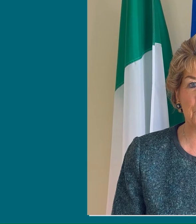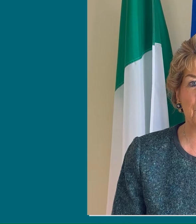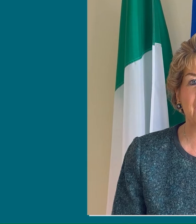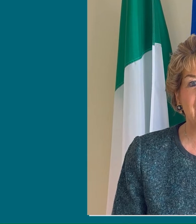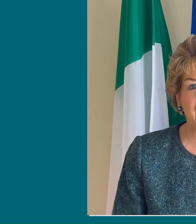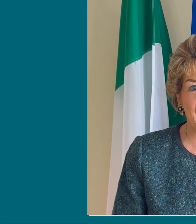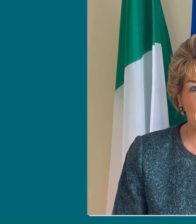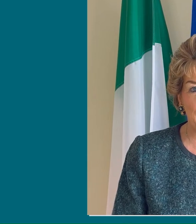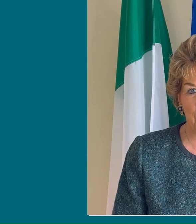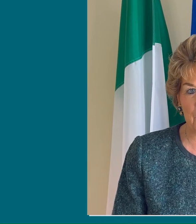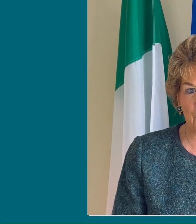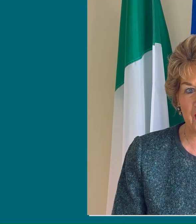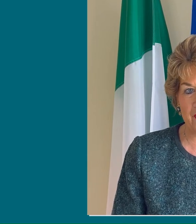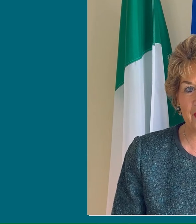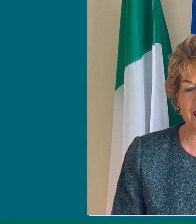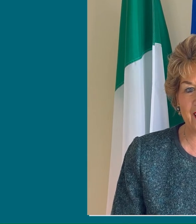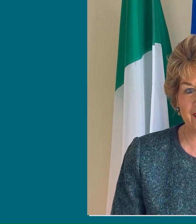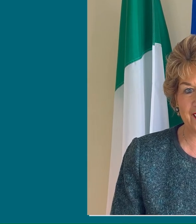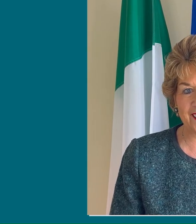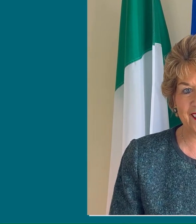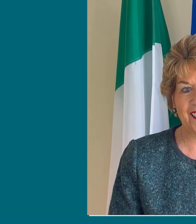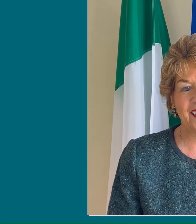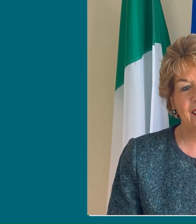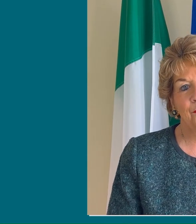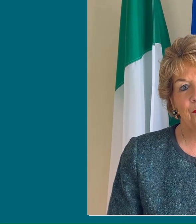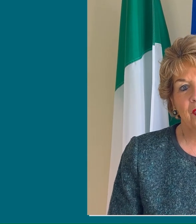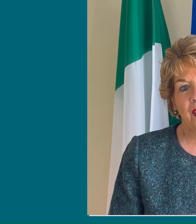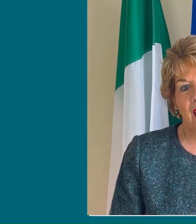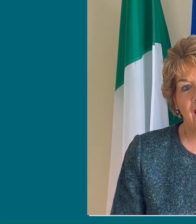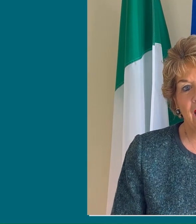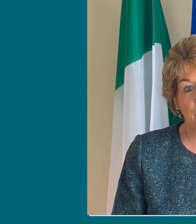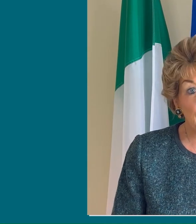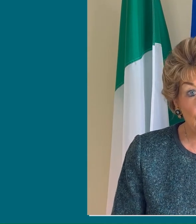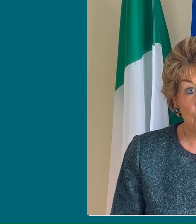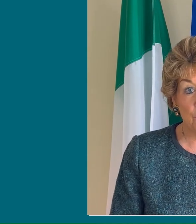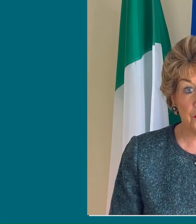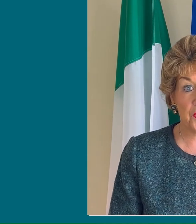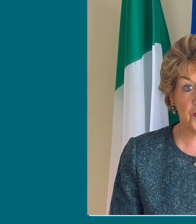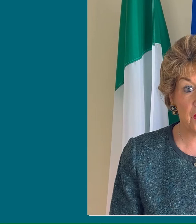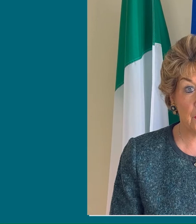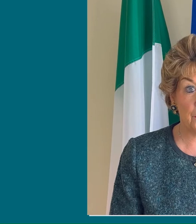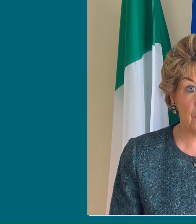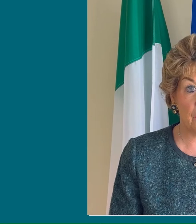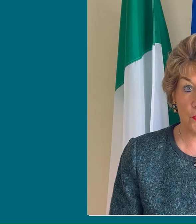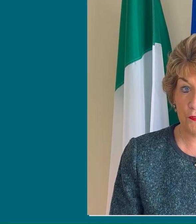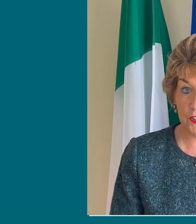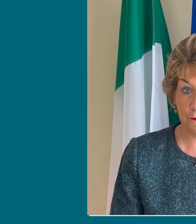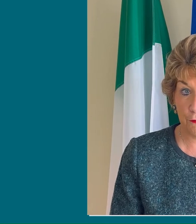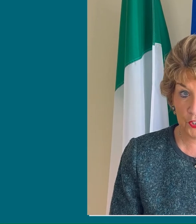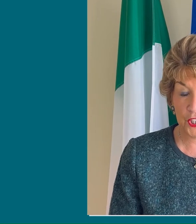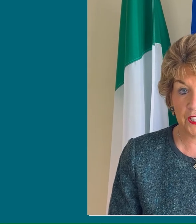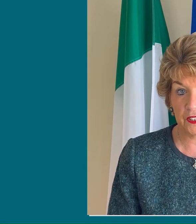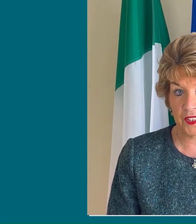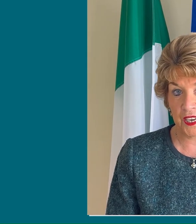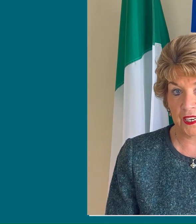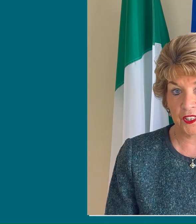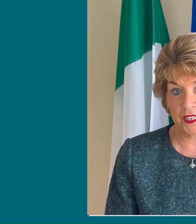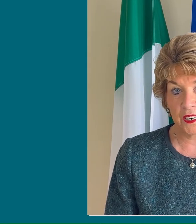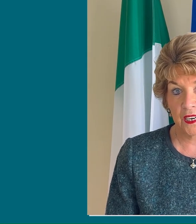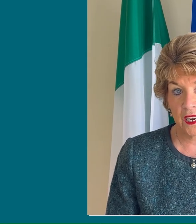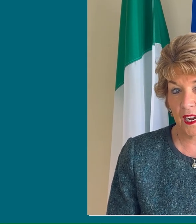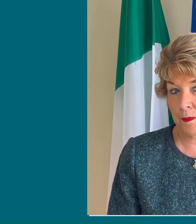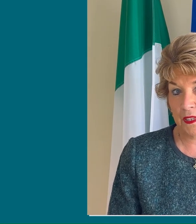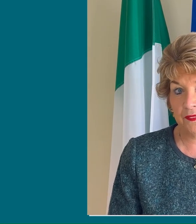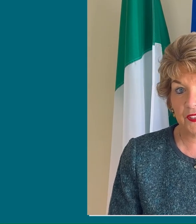of Maynooth, Professor Eva Leinonen. As a Maynooth University alumna of over 40 years